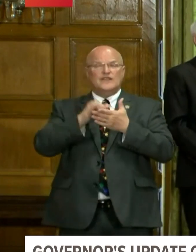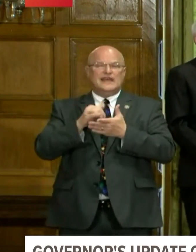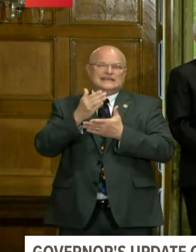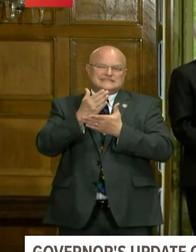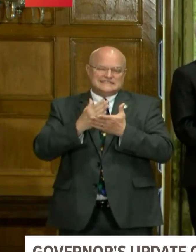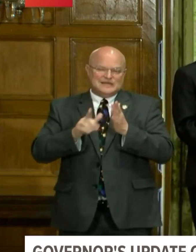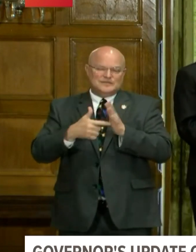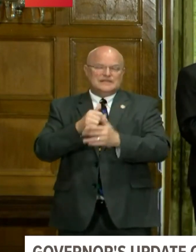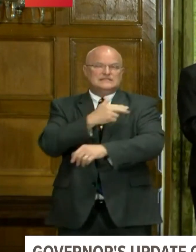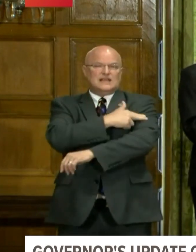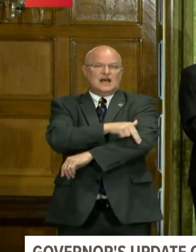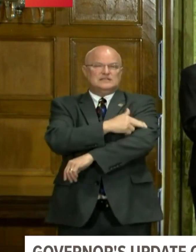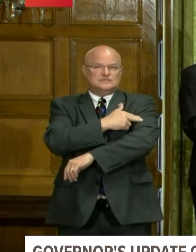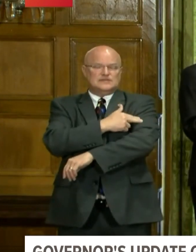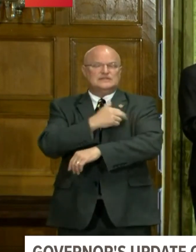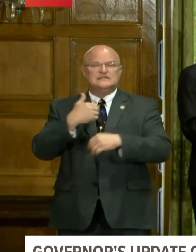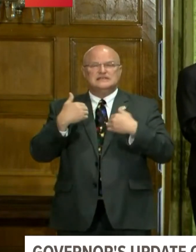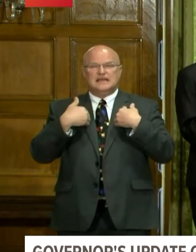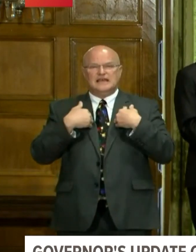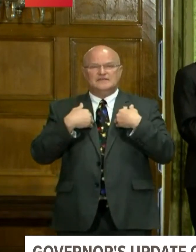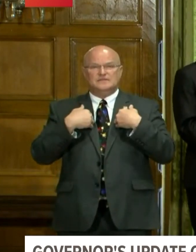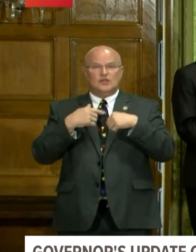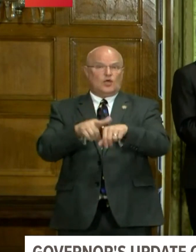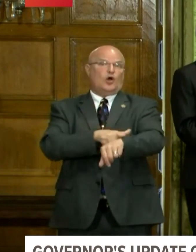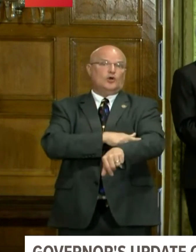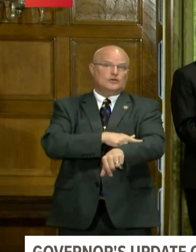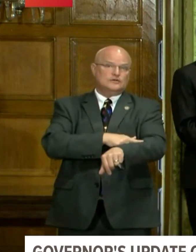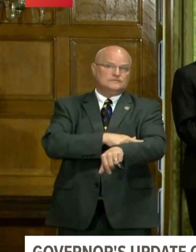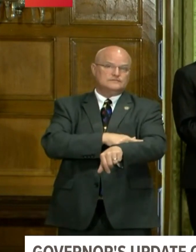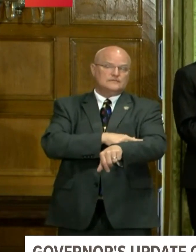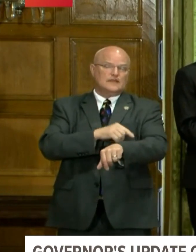some of these hospitalizations have been much longer,